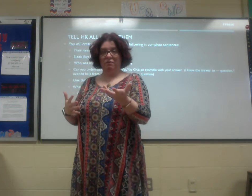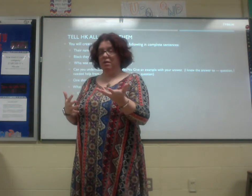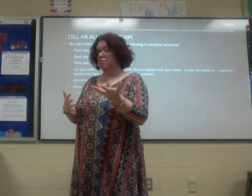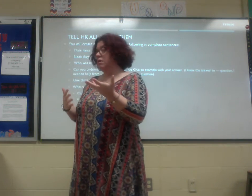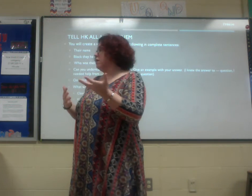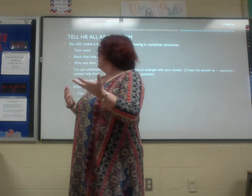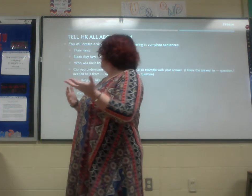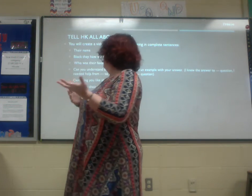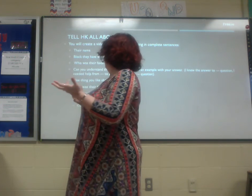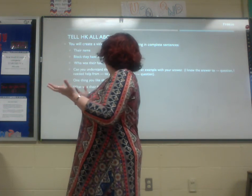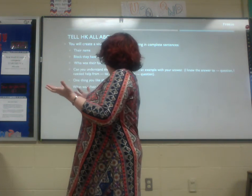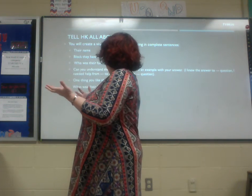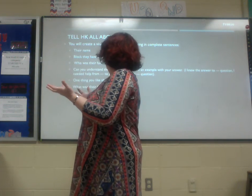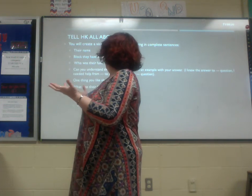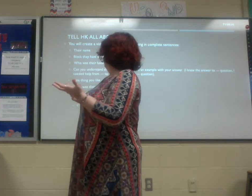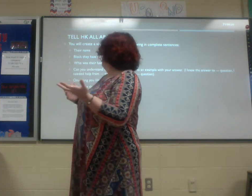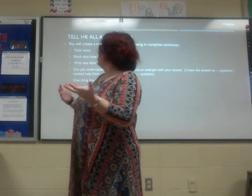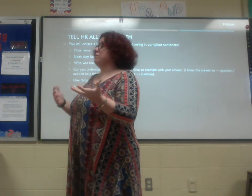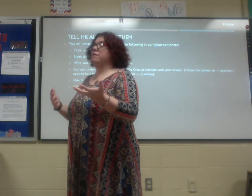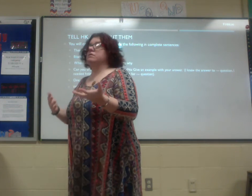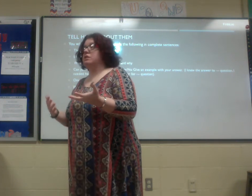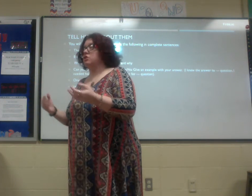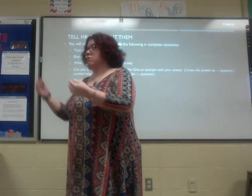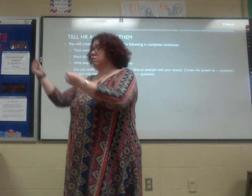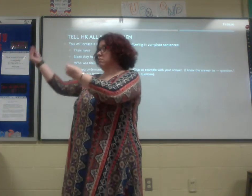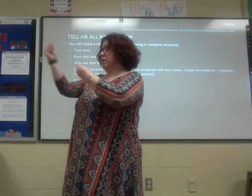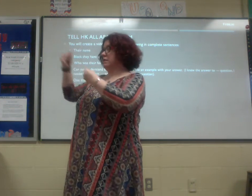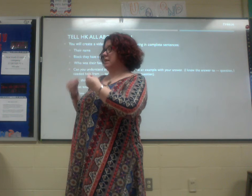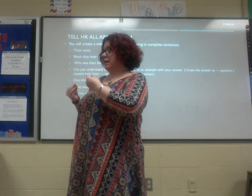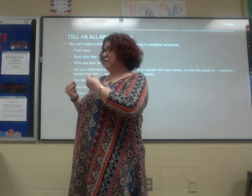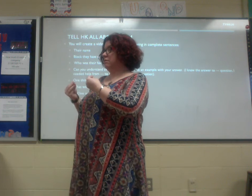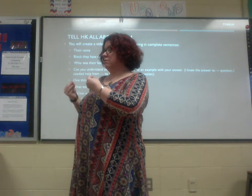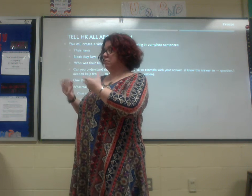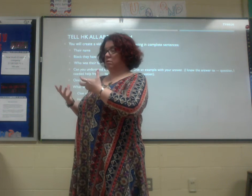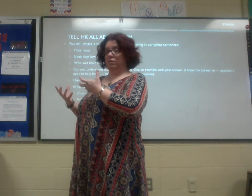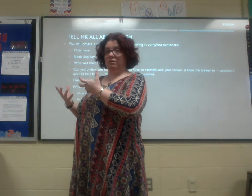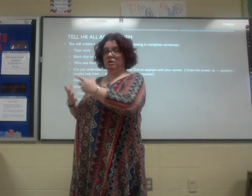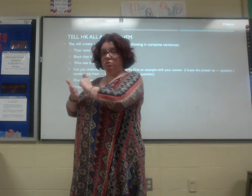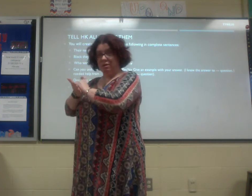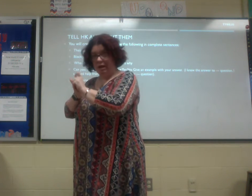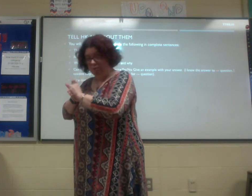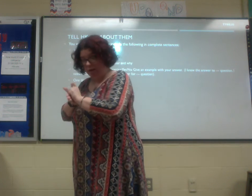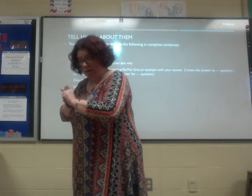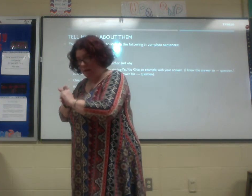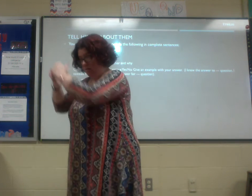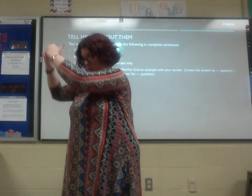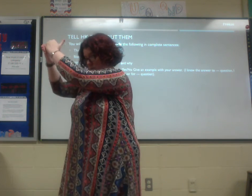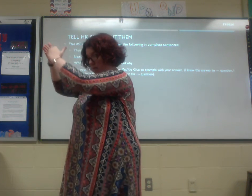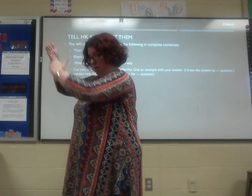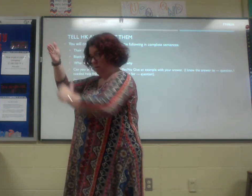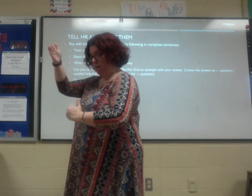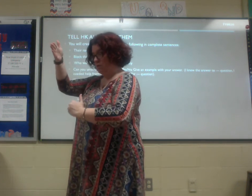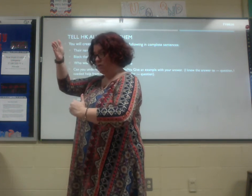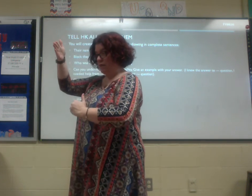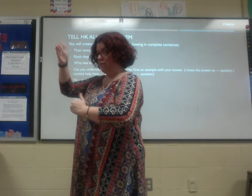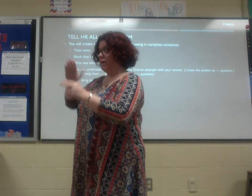video? Who's their favorite teacher? They sign who their favorite teacher was. I write it down. I'm going to write all the answers down, and then I'm going to